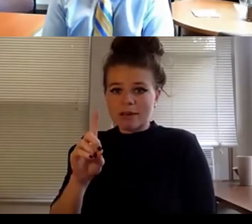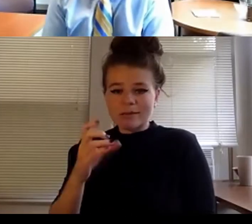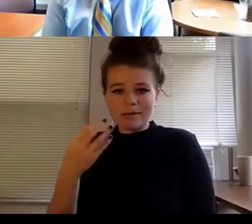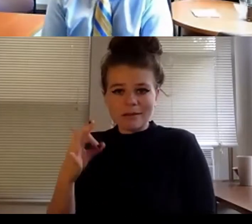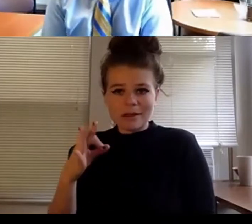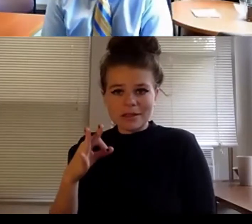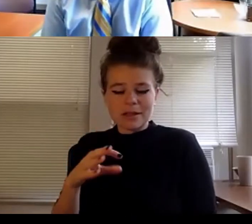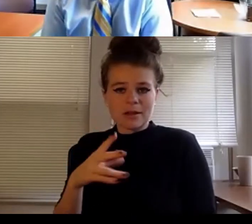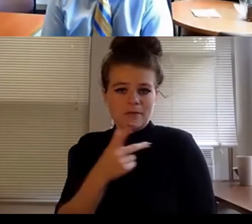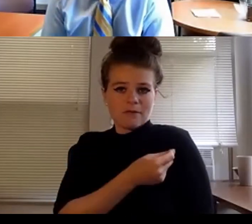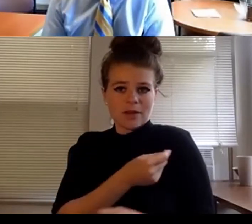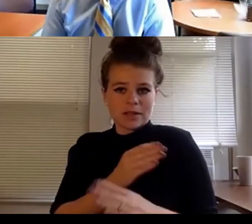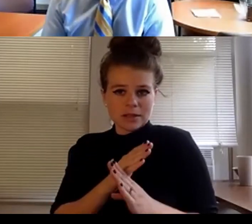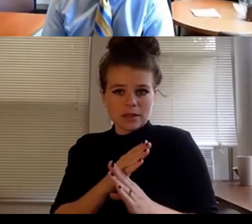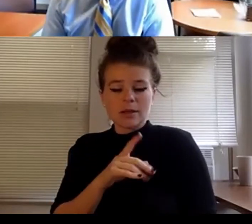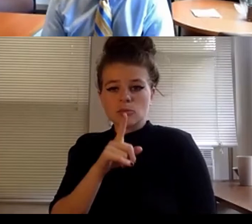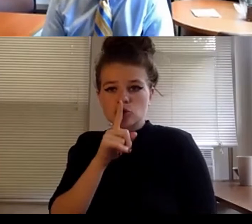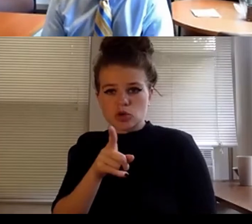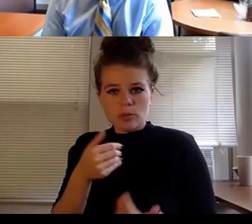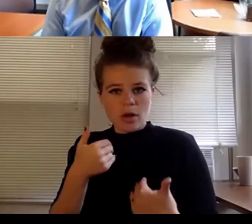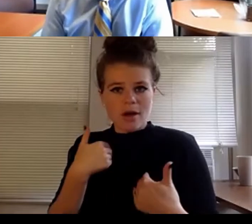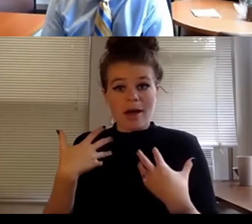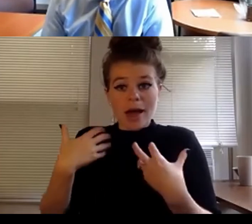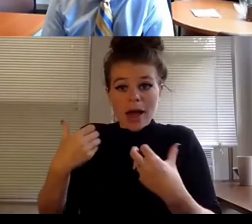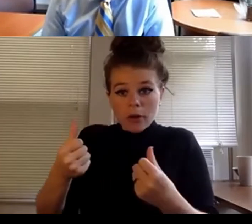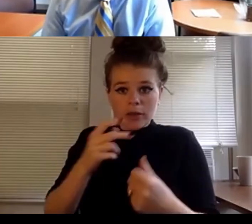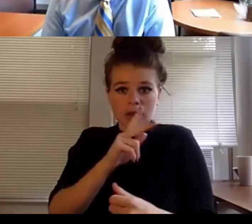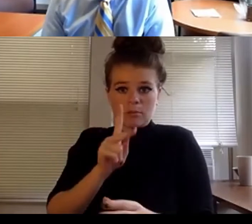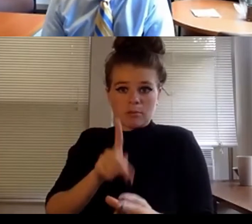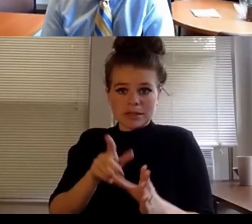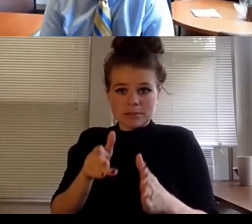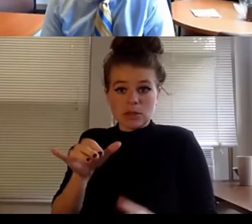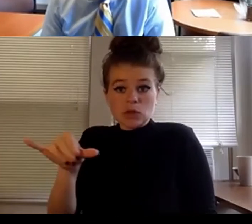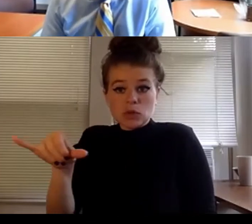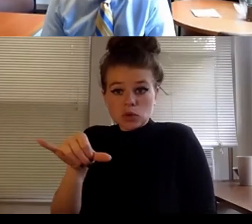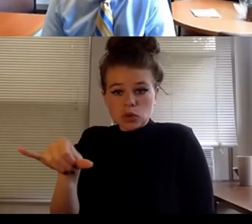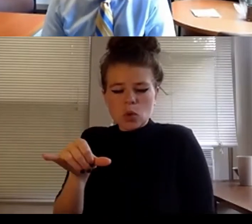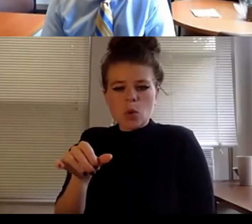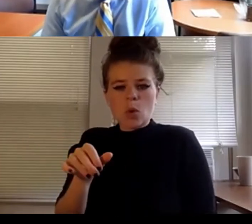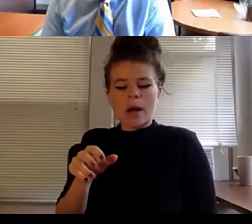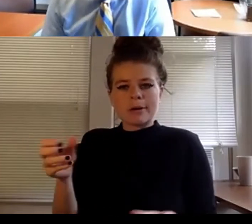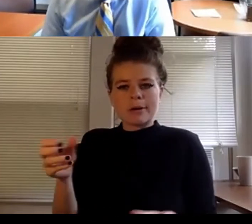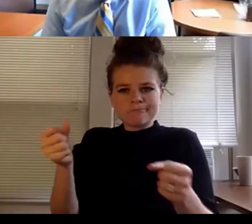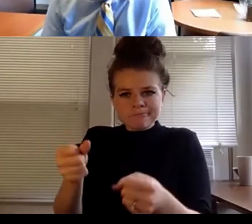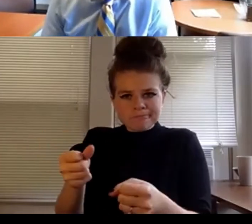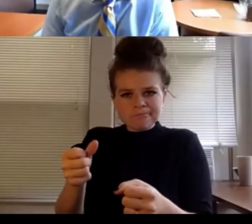make sure that, you know, we have healthy participants to